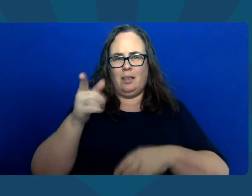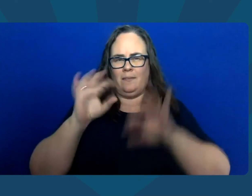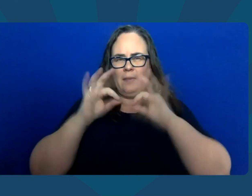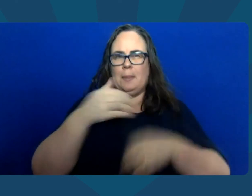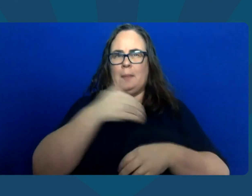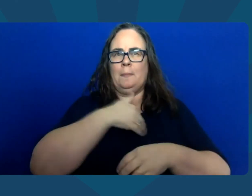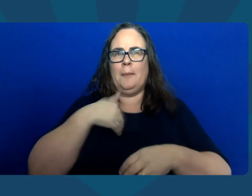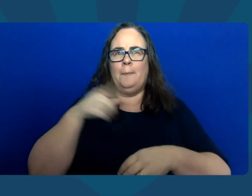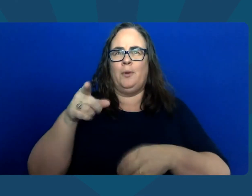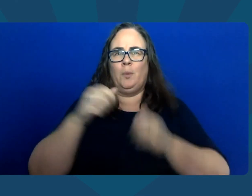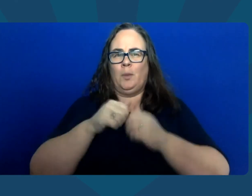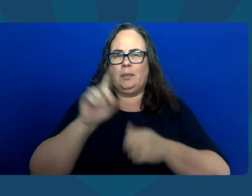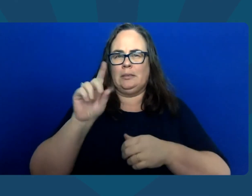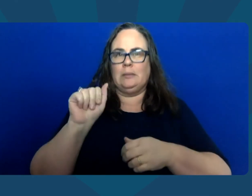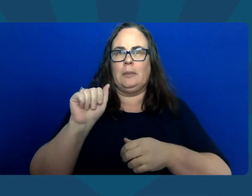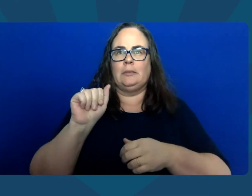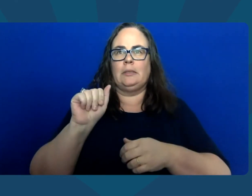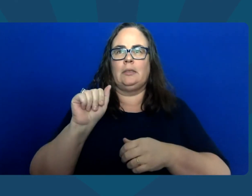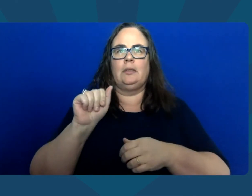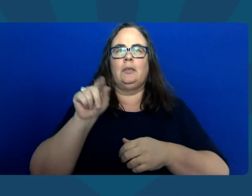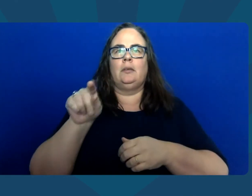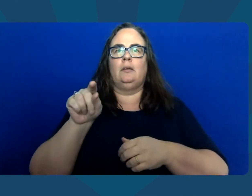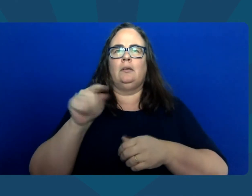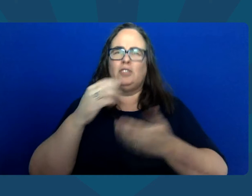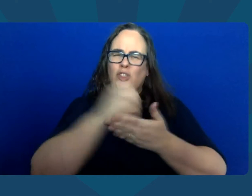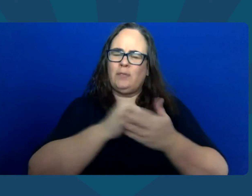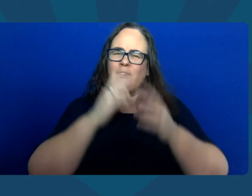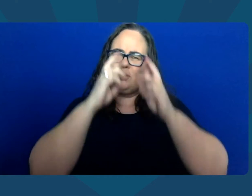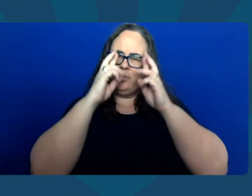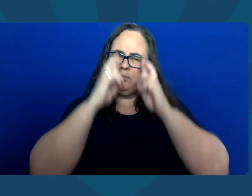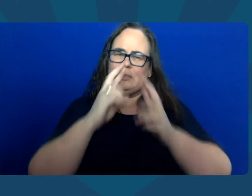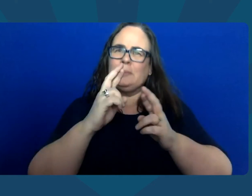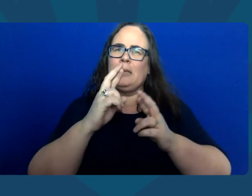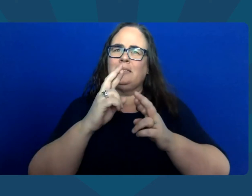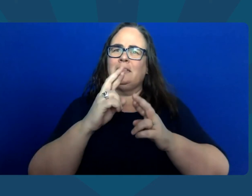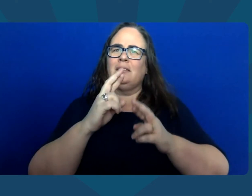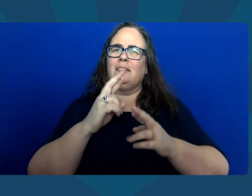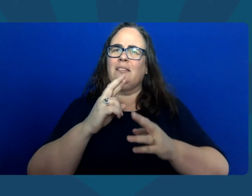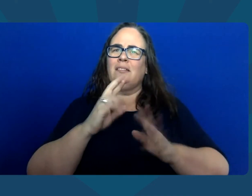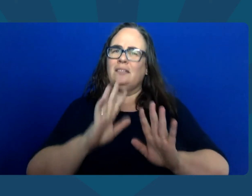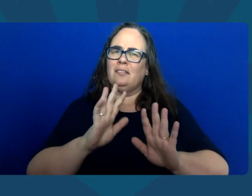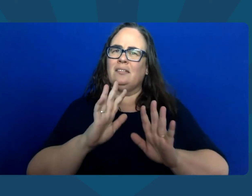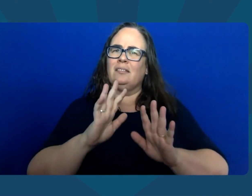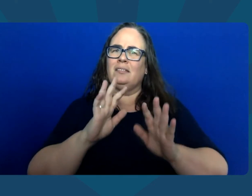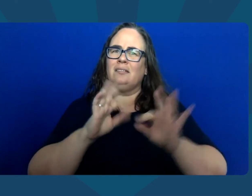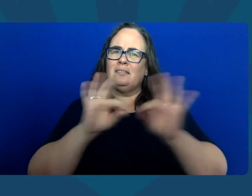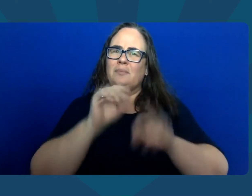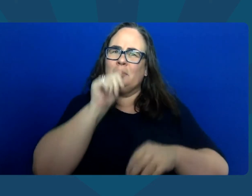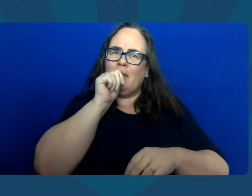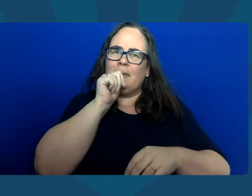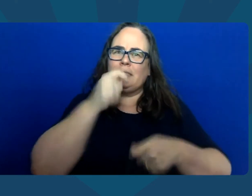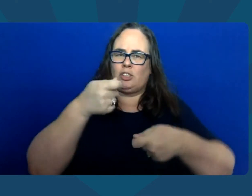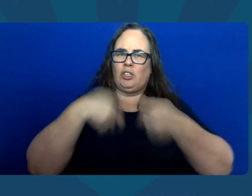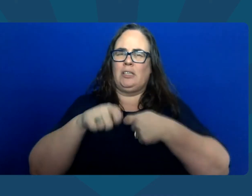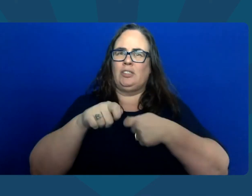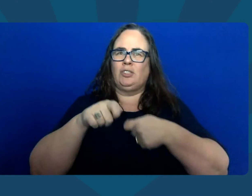Because a family member with a disability deserves the respect, dignity, and